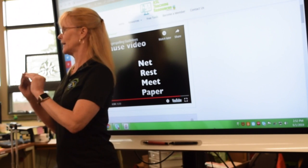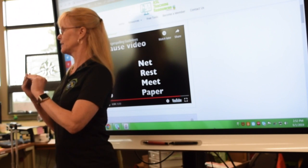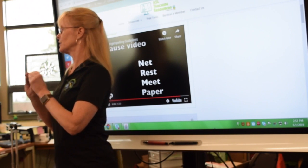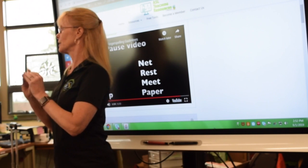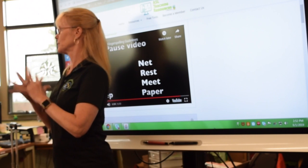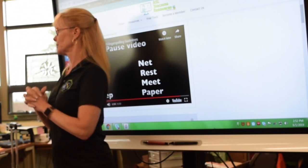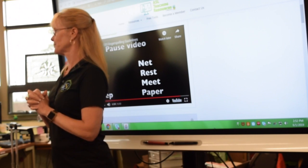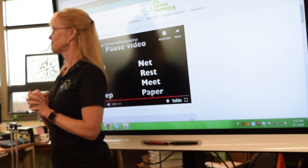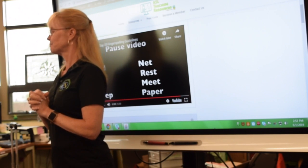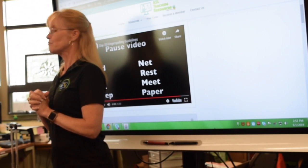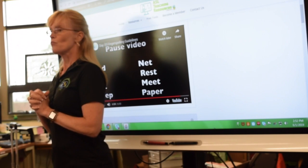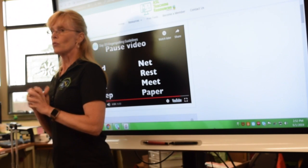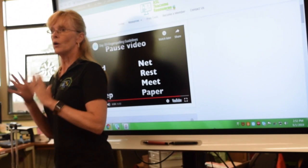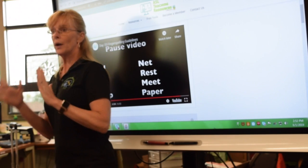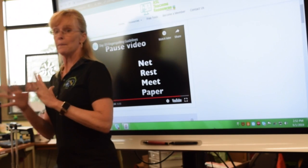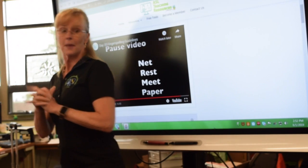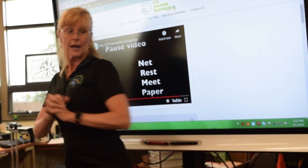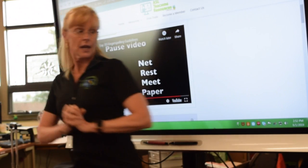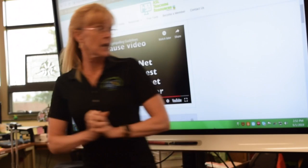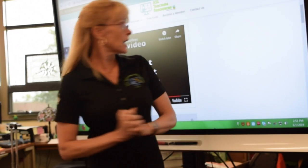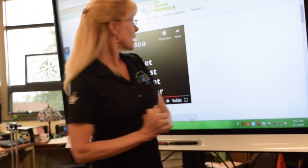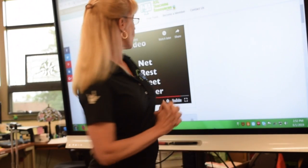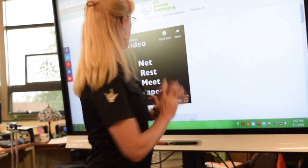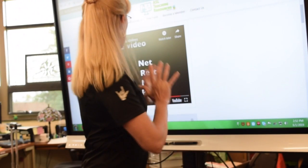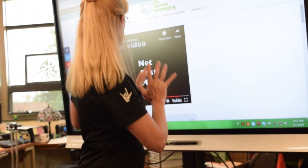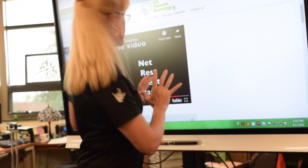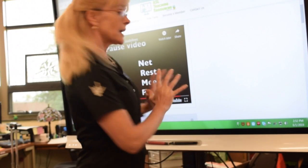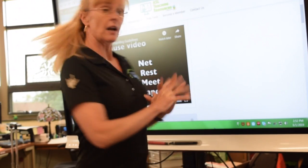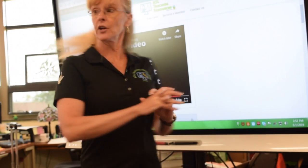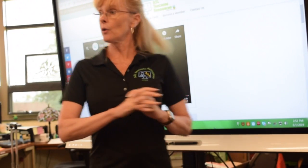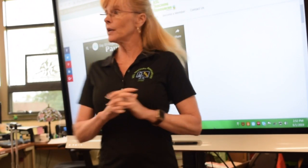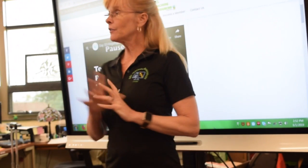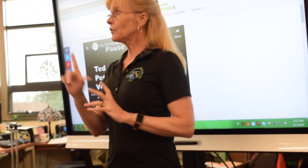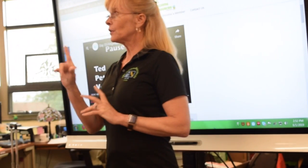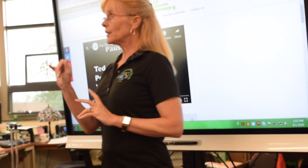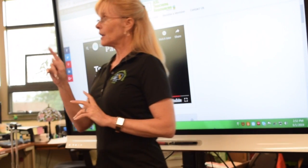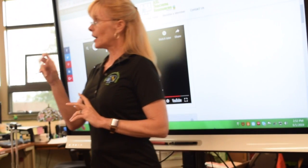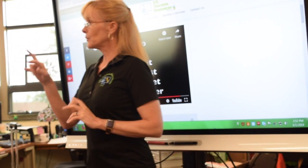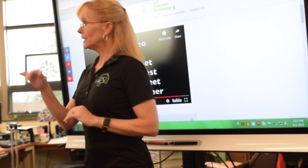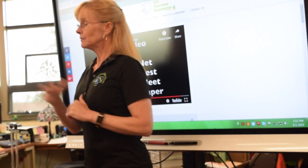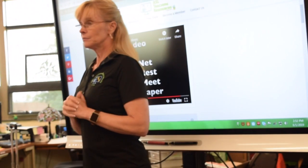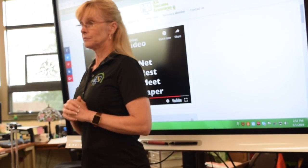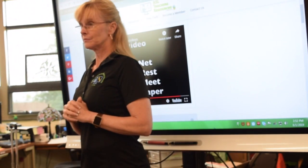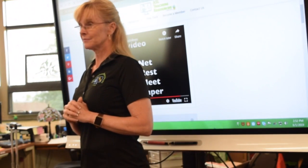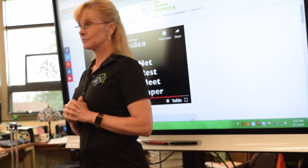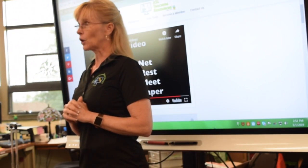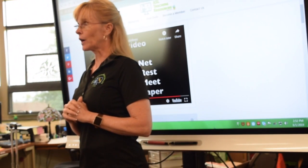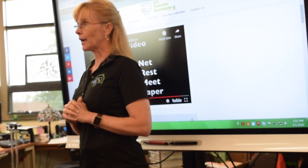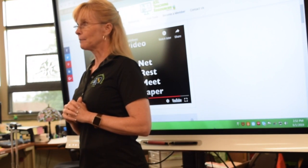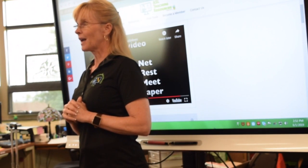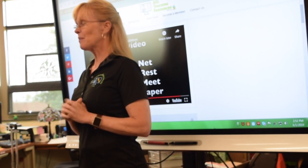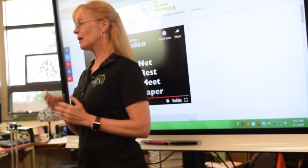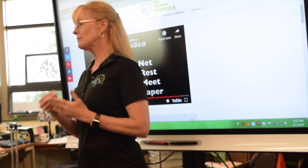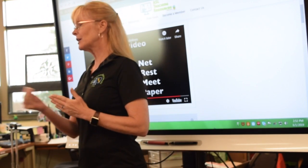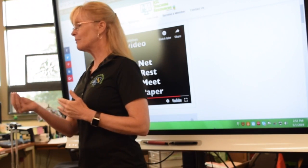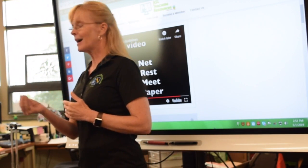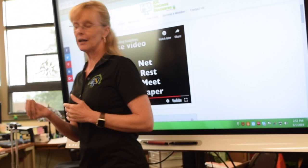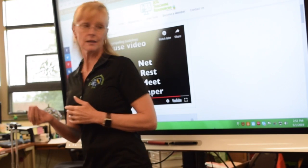to numbers. Okay, we did that. Are y'all ready for the lottery? Okay, I'm not going to make you buy a